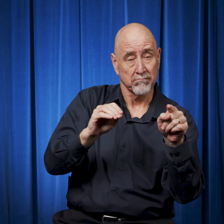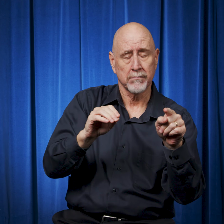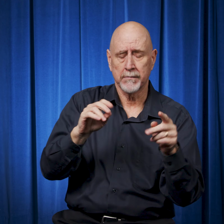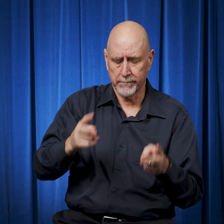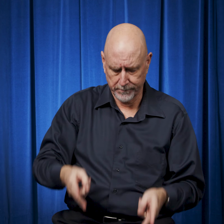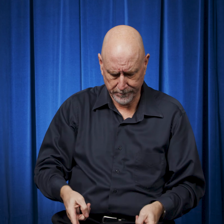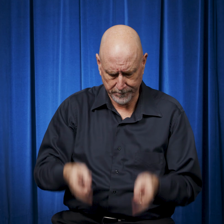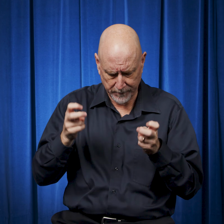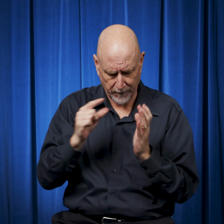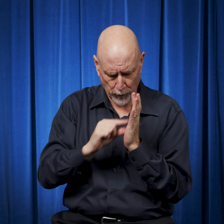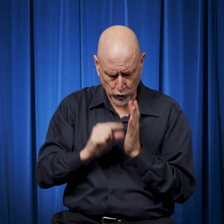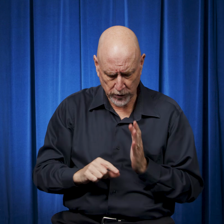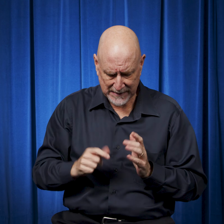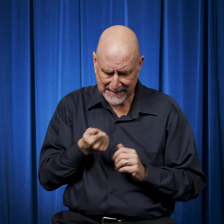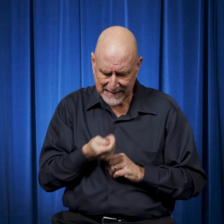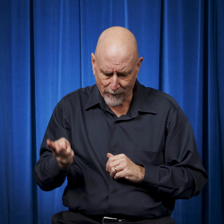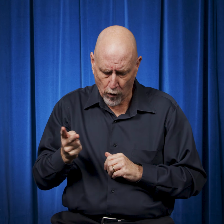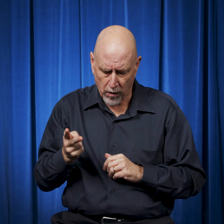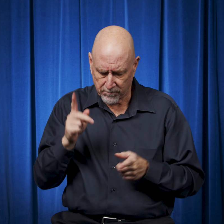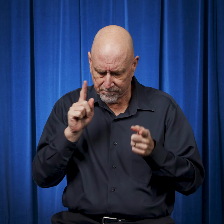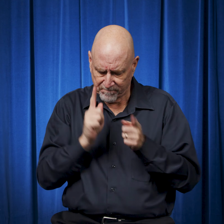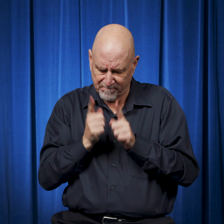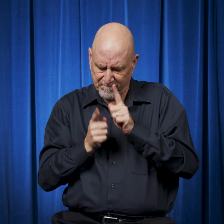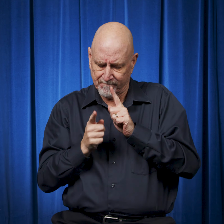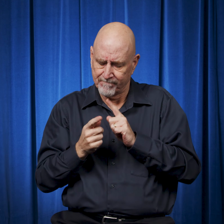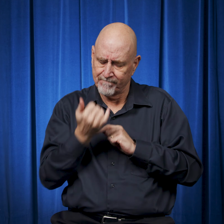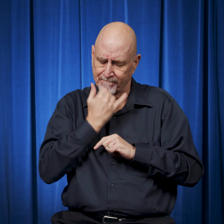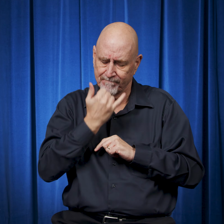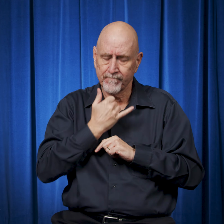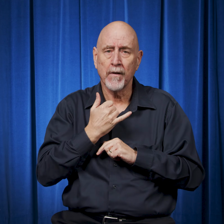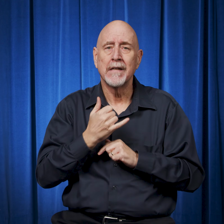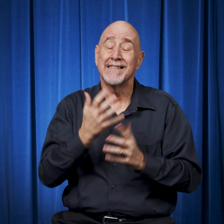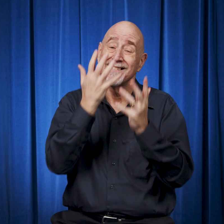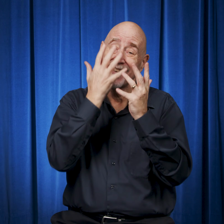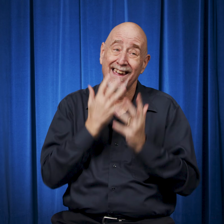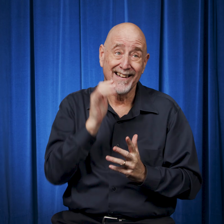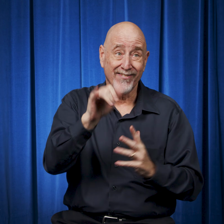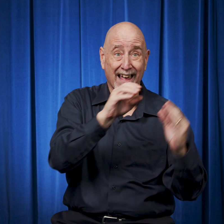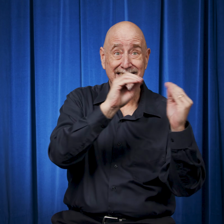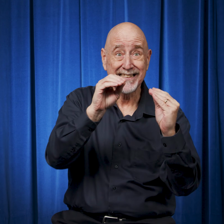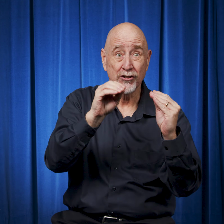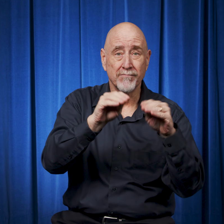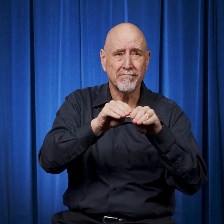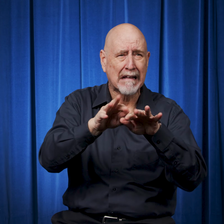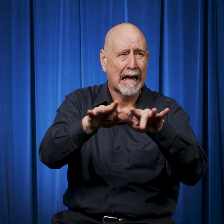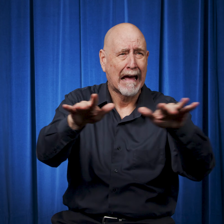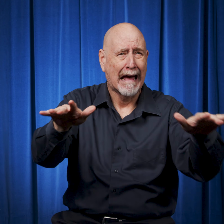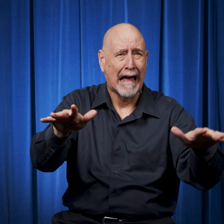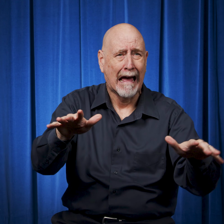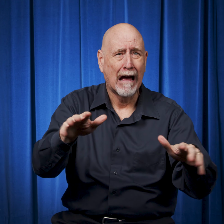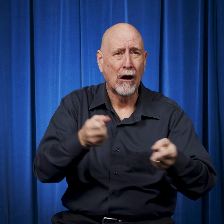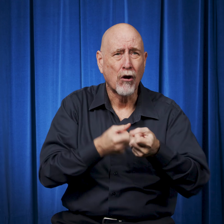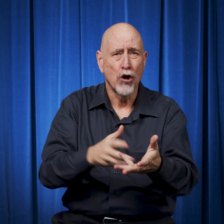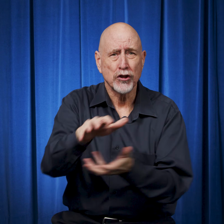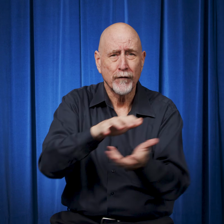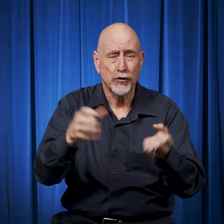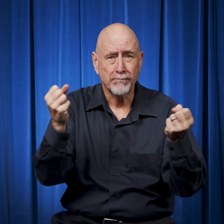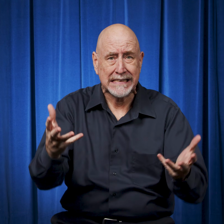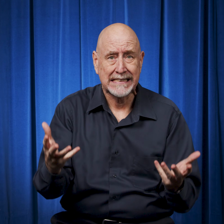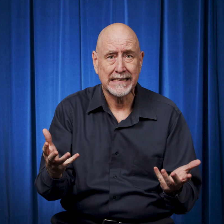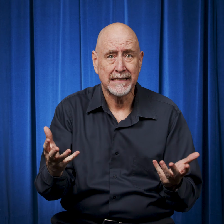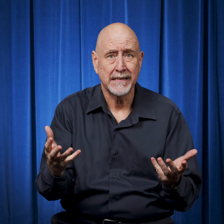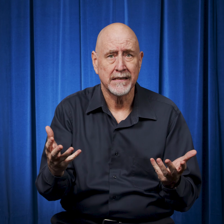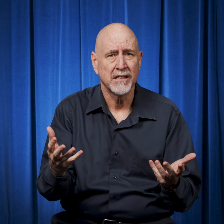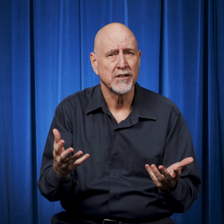misconstruing several passages in the Bible, and sadly, it's a teaching that has greatly confused many people. So what is